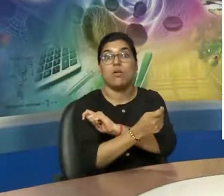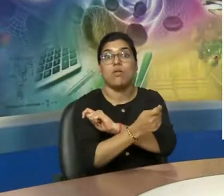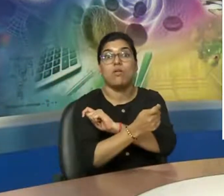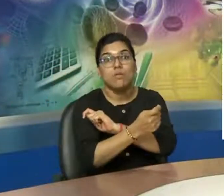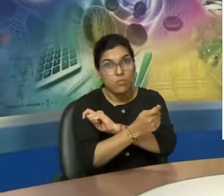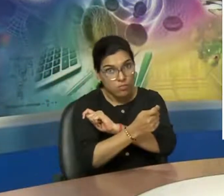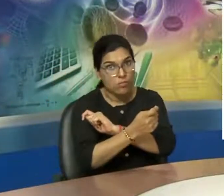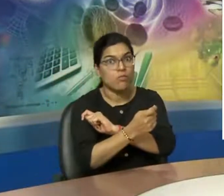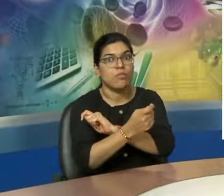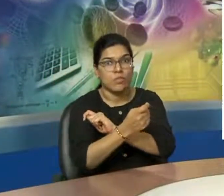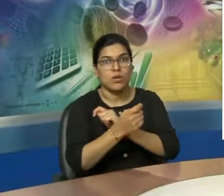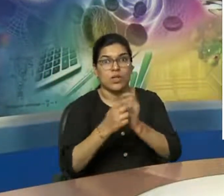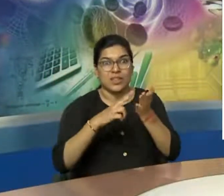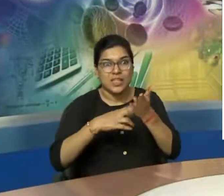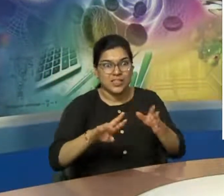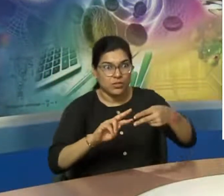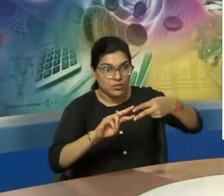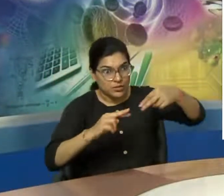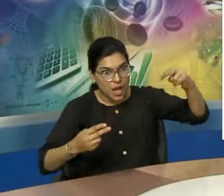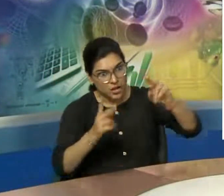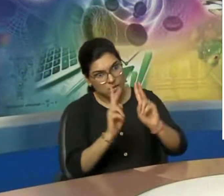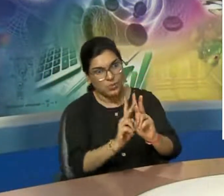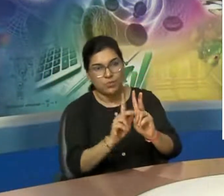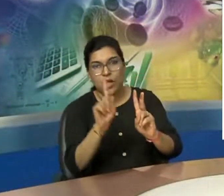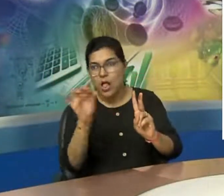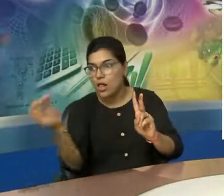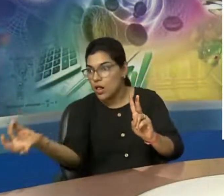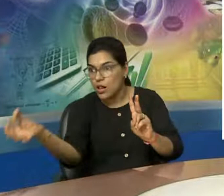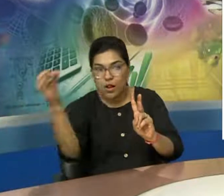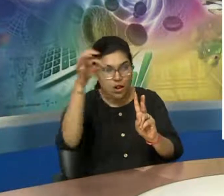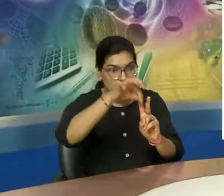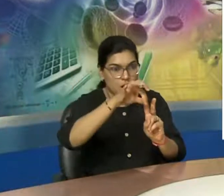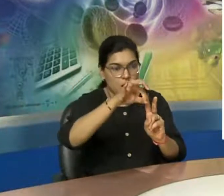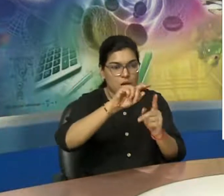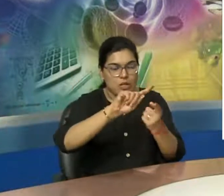So this mutate word is similar to the, or just